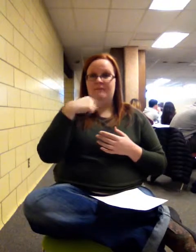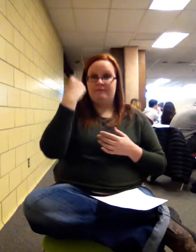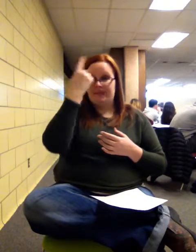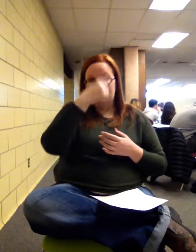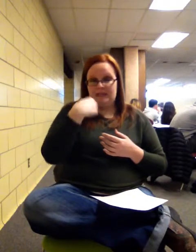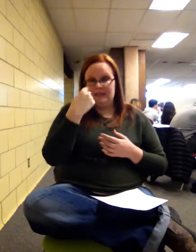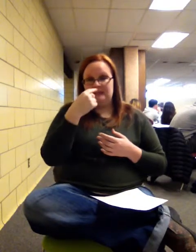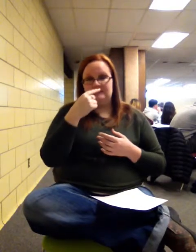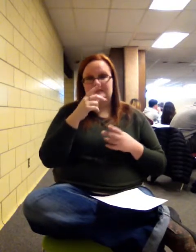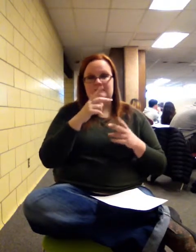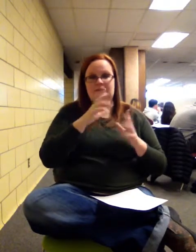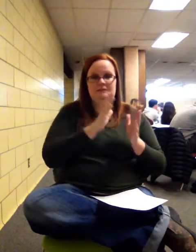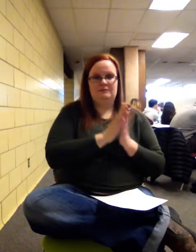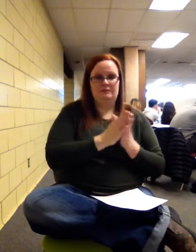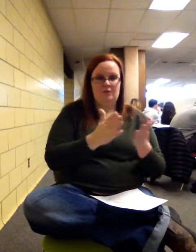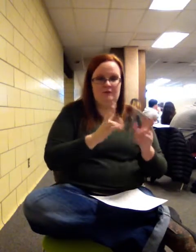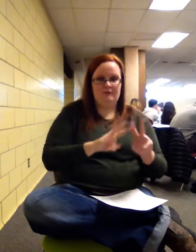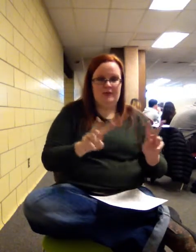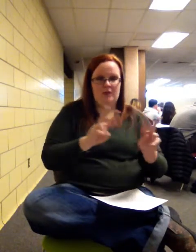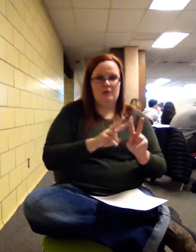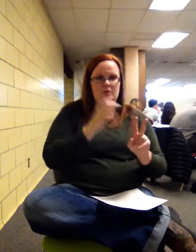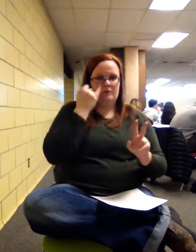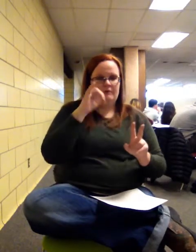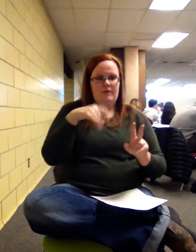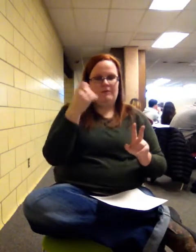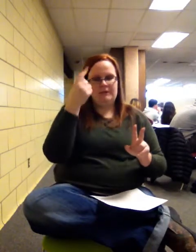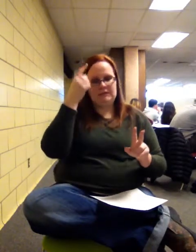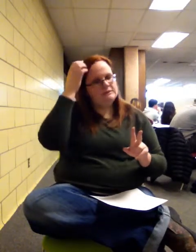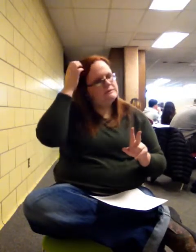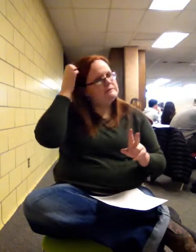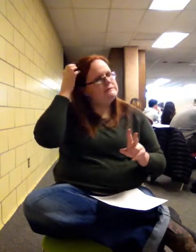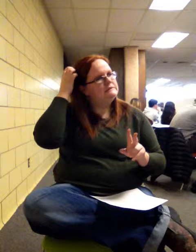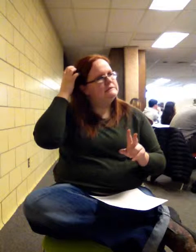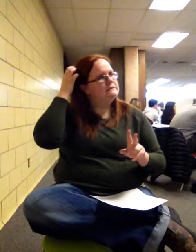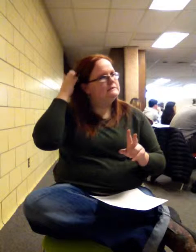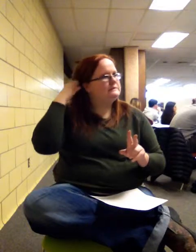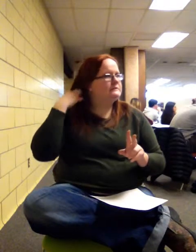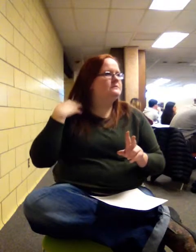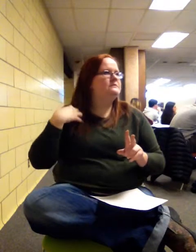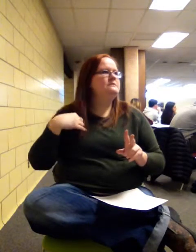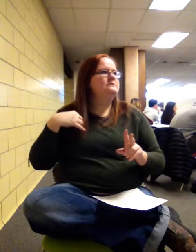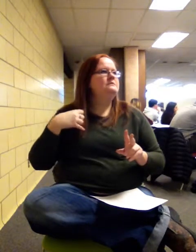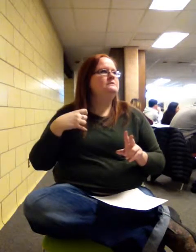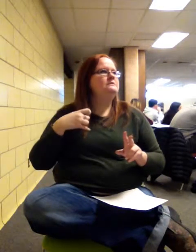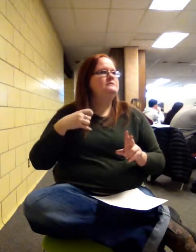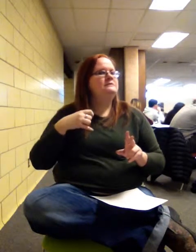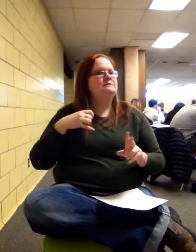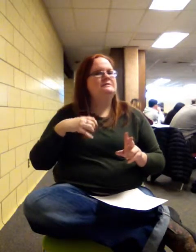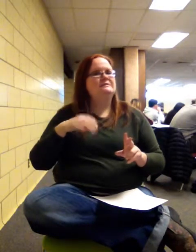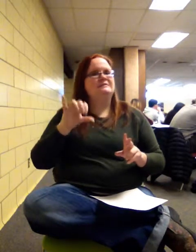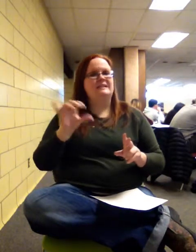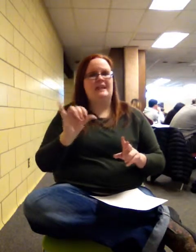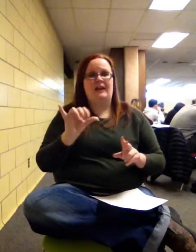I mean the book value, if that makes sense. So I mean that's like a whole conversation that would probably take me 20 minutes to explain.